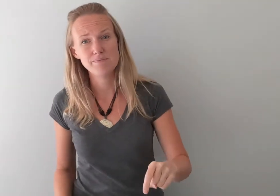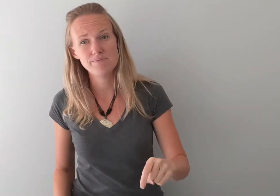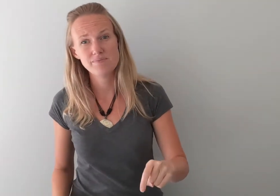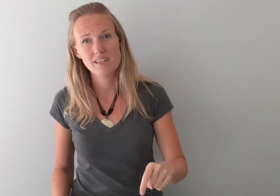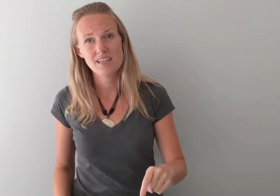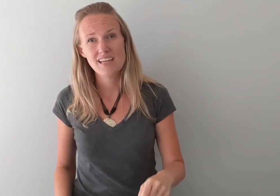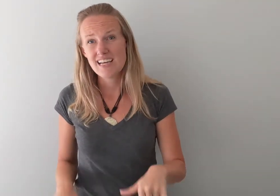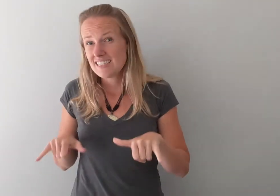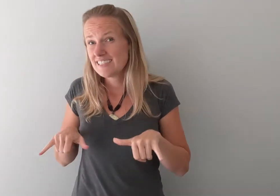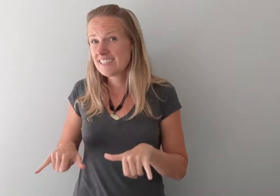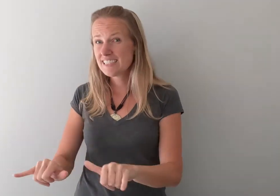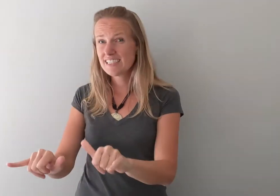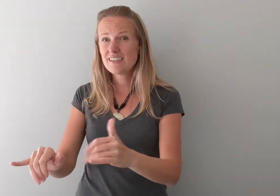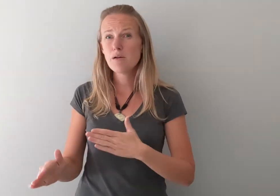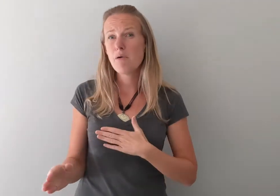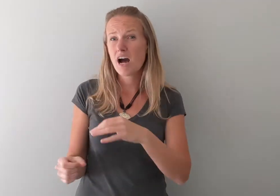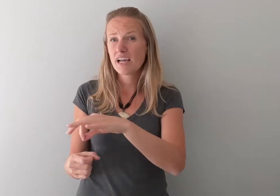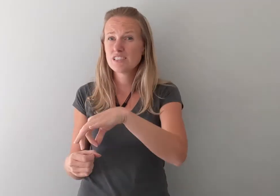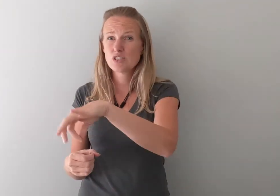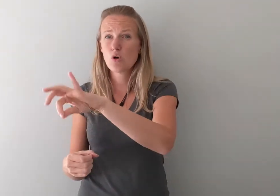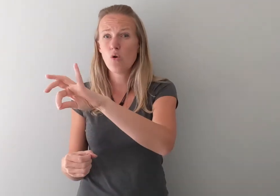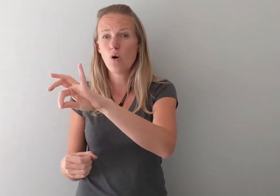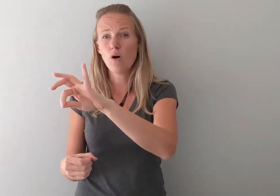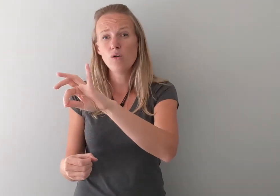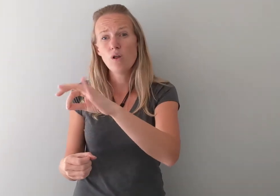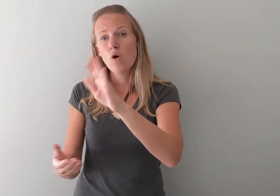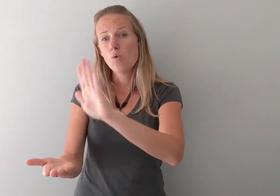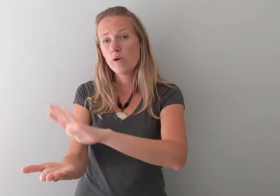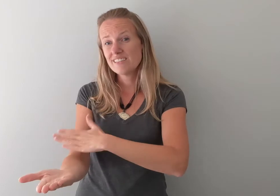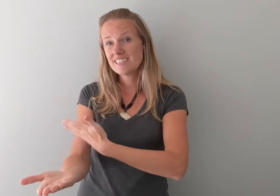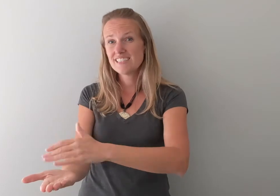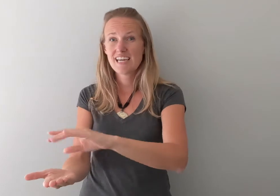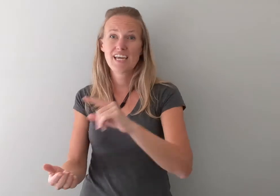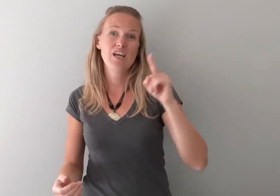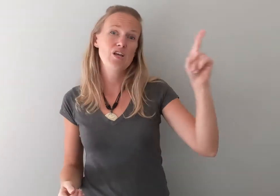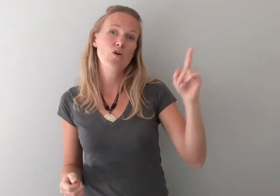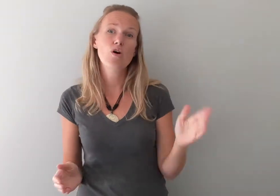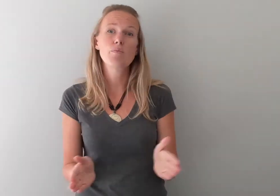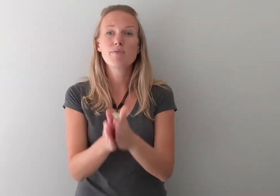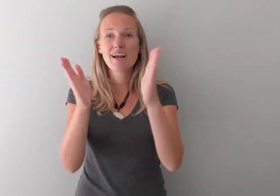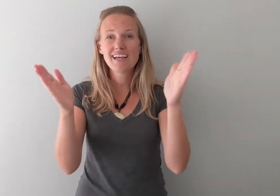come. Still my soul will sing your